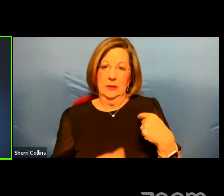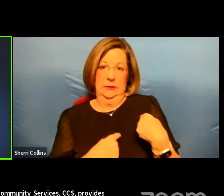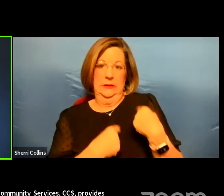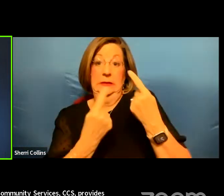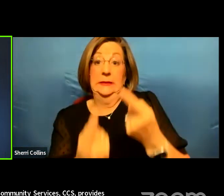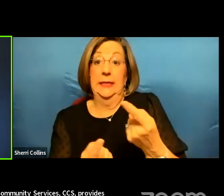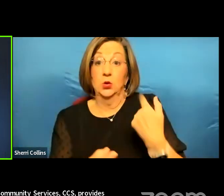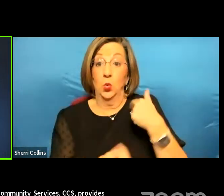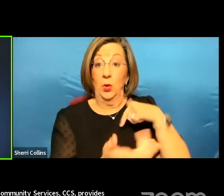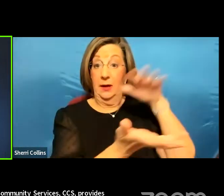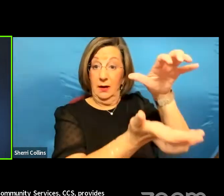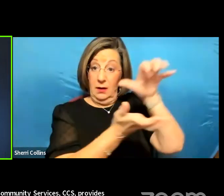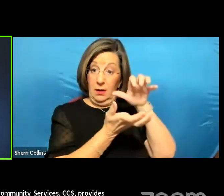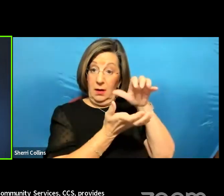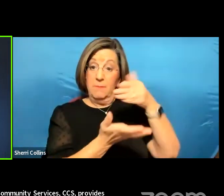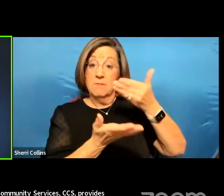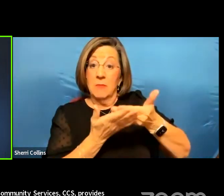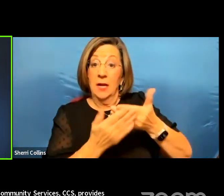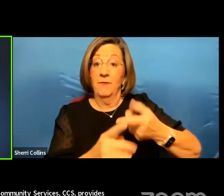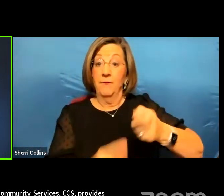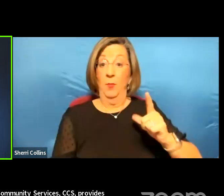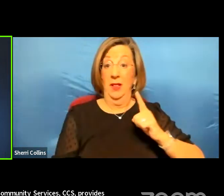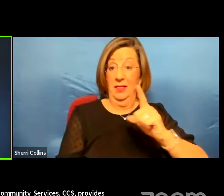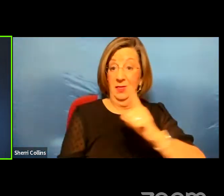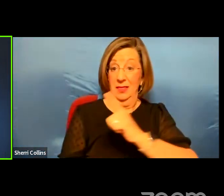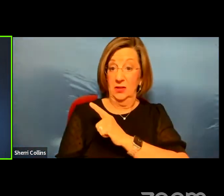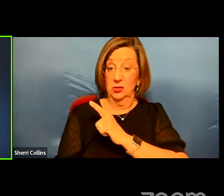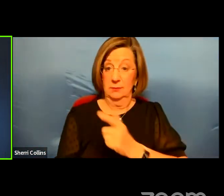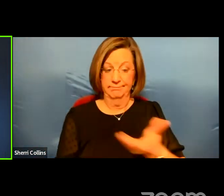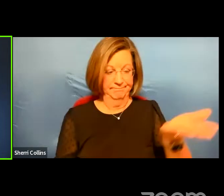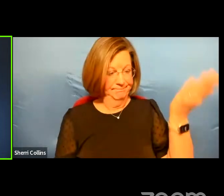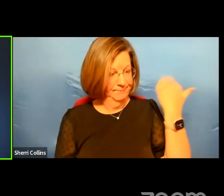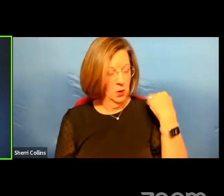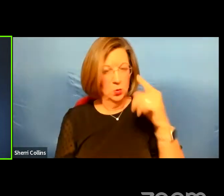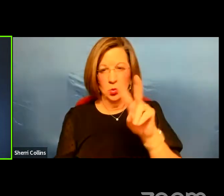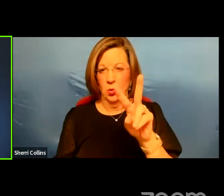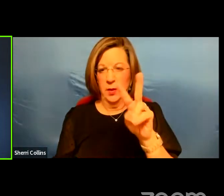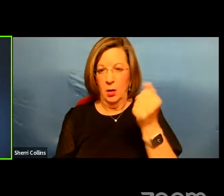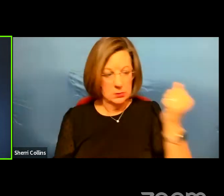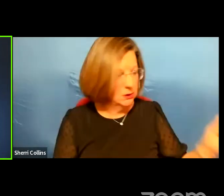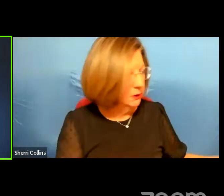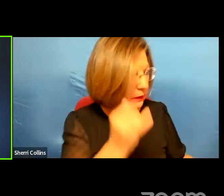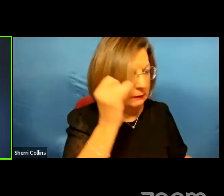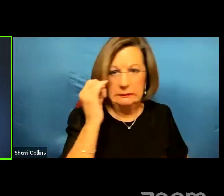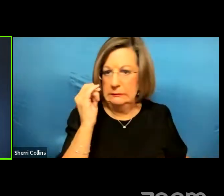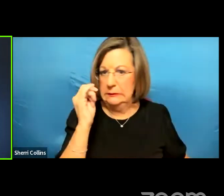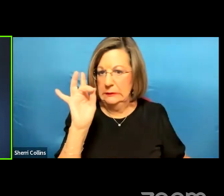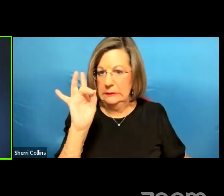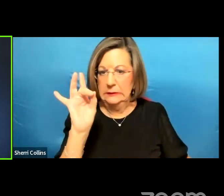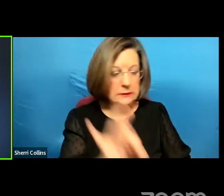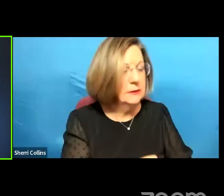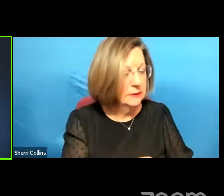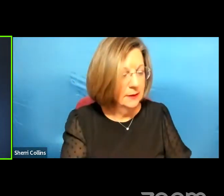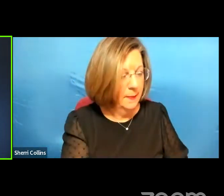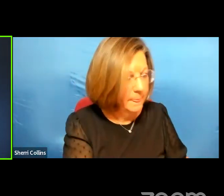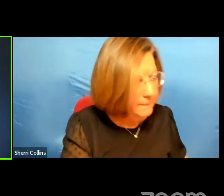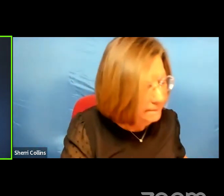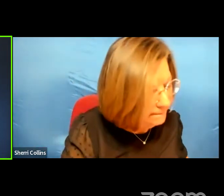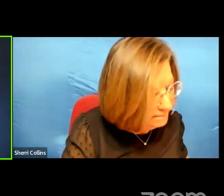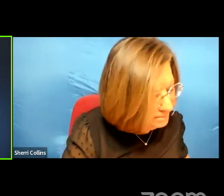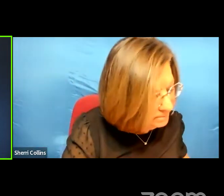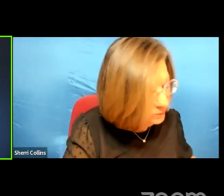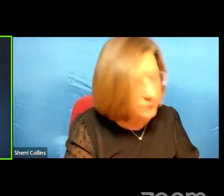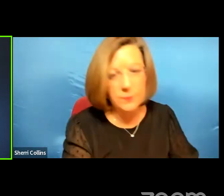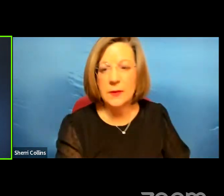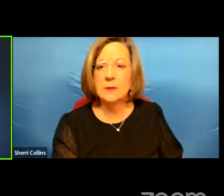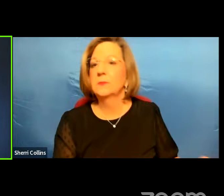means. And since we have received funding from the legislature for that, and back in, I want to say it